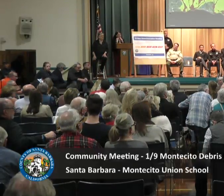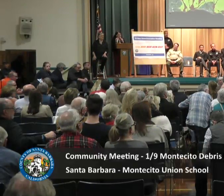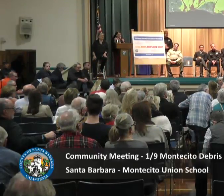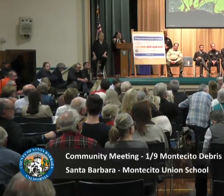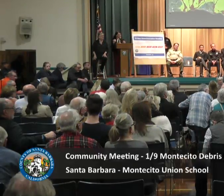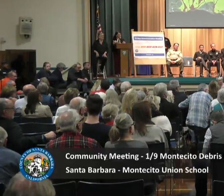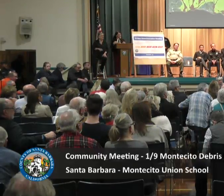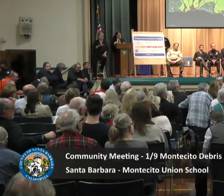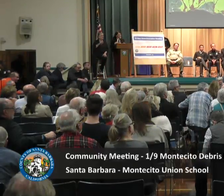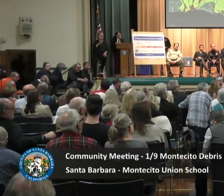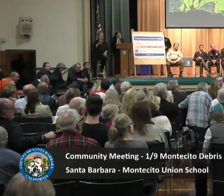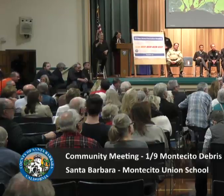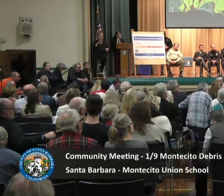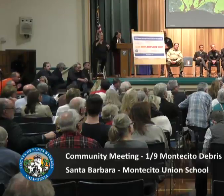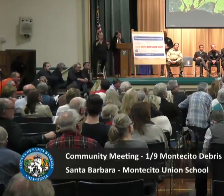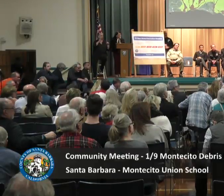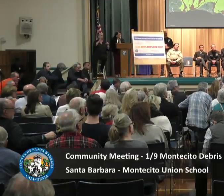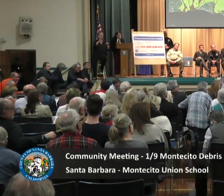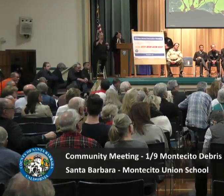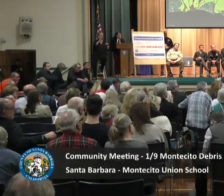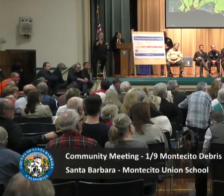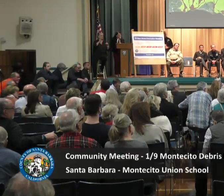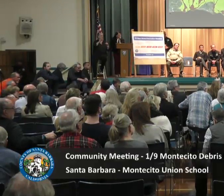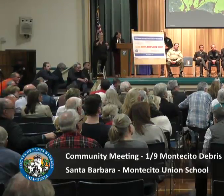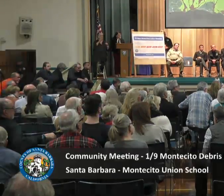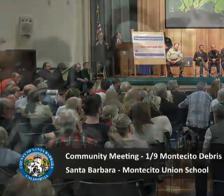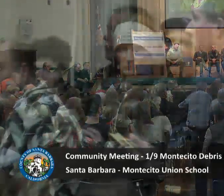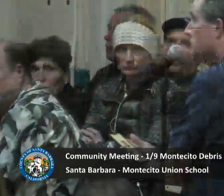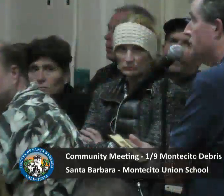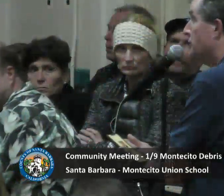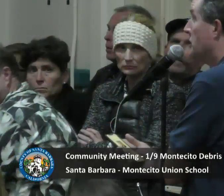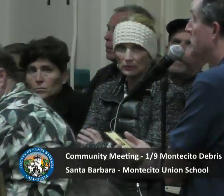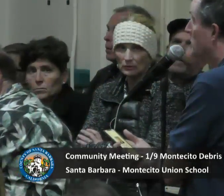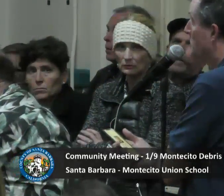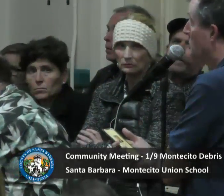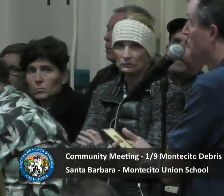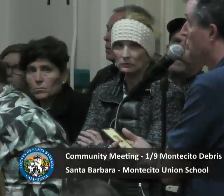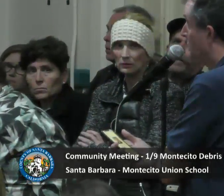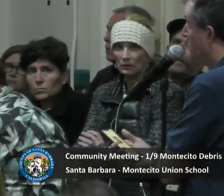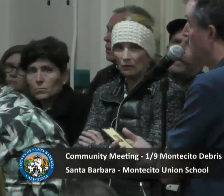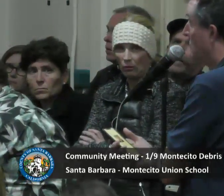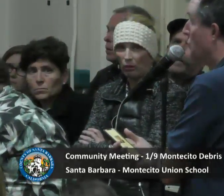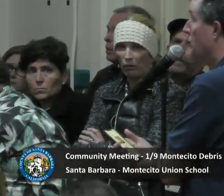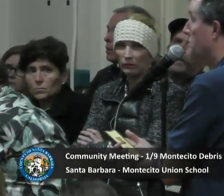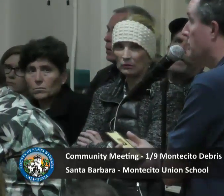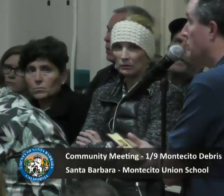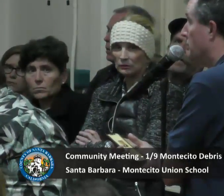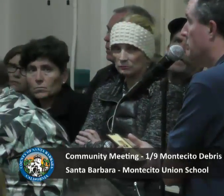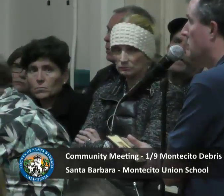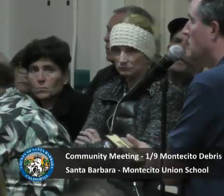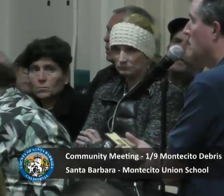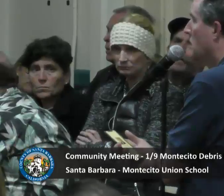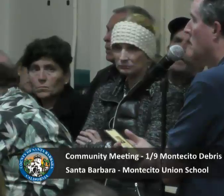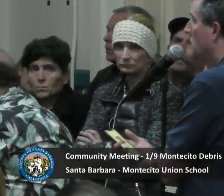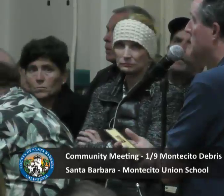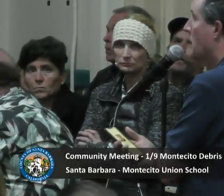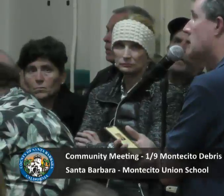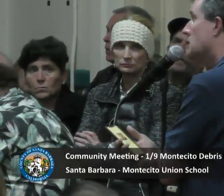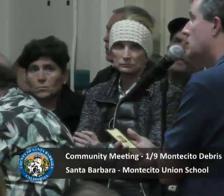Joseph E. Holland, our clerk, recorder, and assessor, mentioned on television that some homes will not be allowed to rebuild.